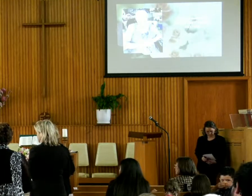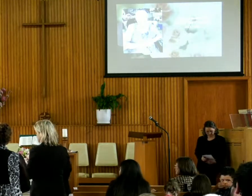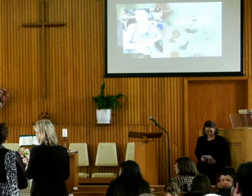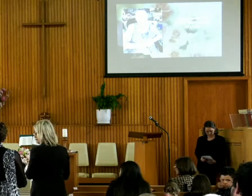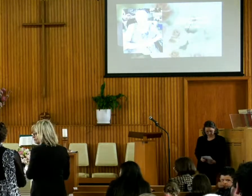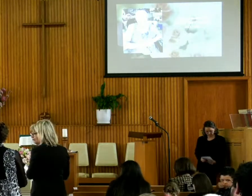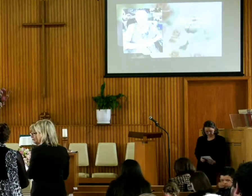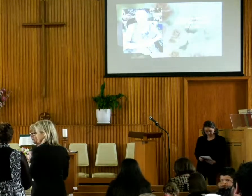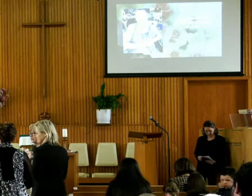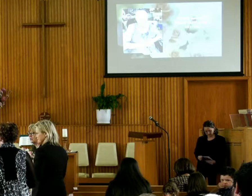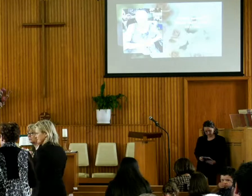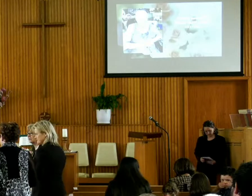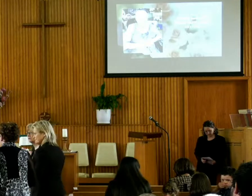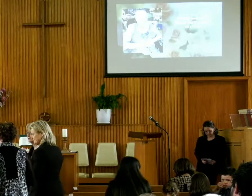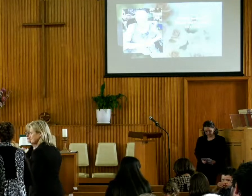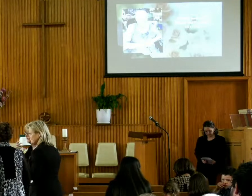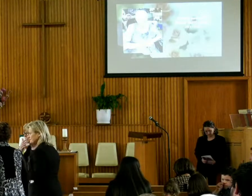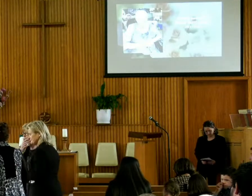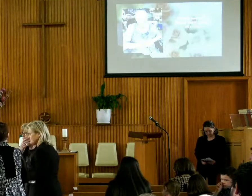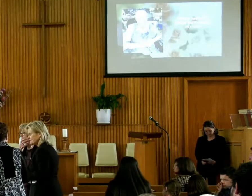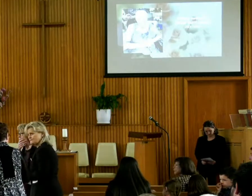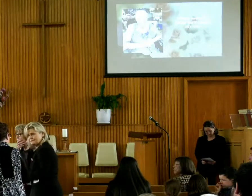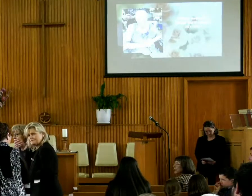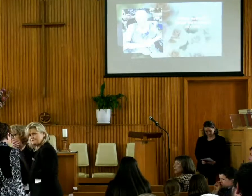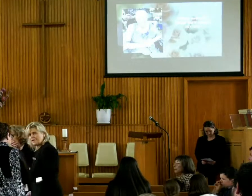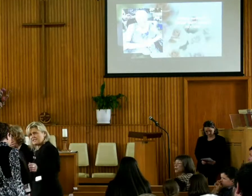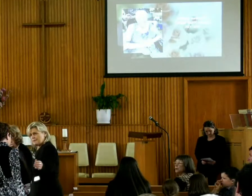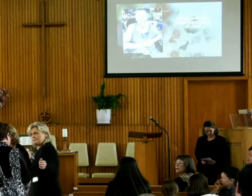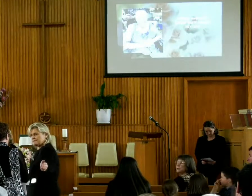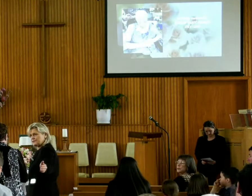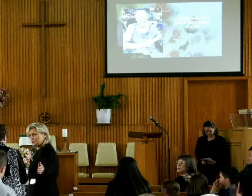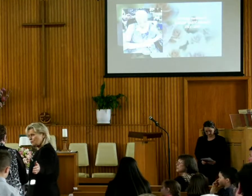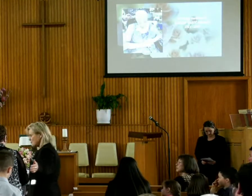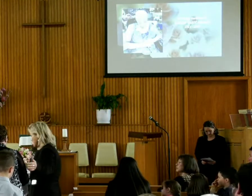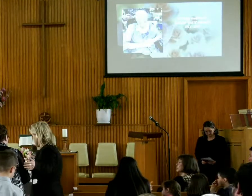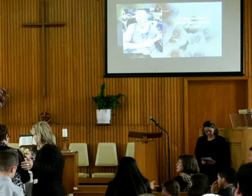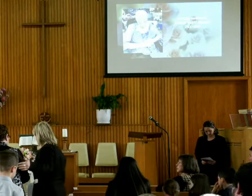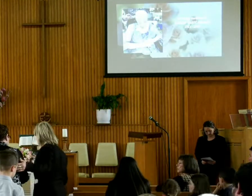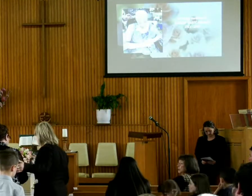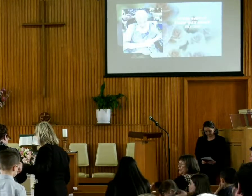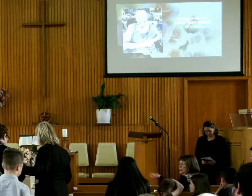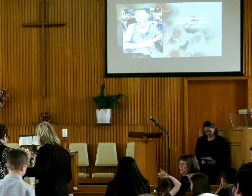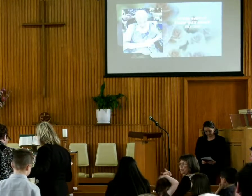I wouldn't even tell you. Hey? I wouldn't even tell you.